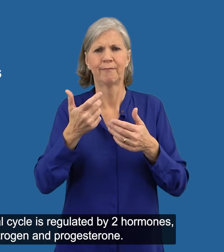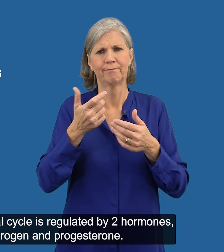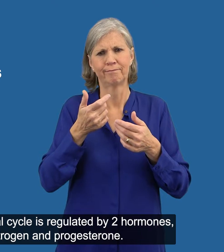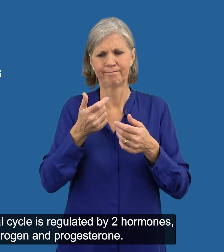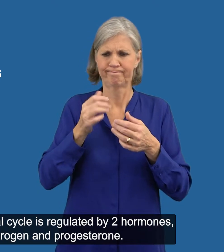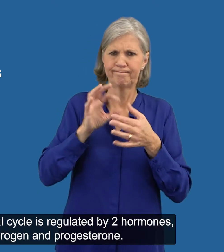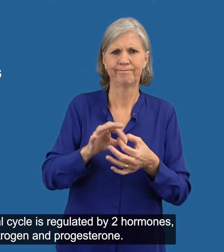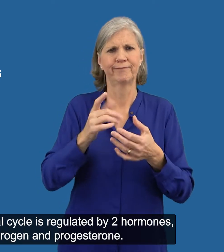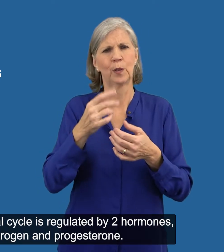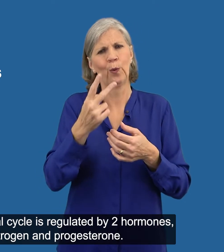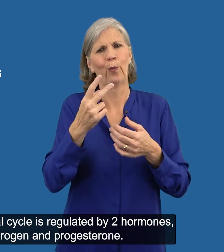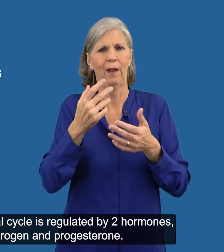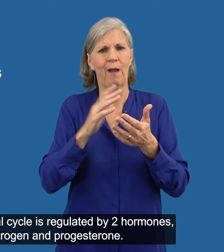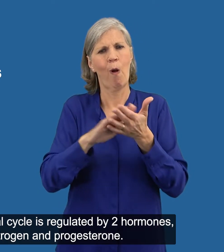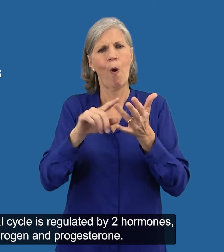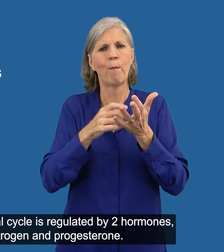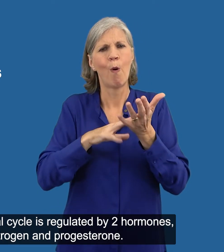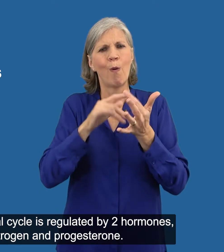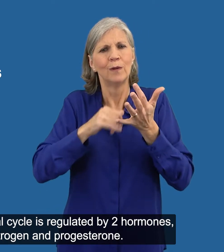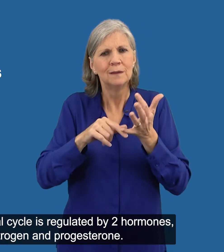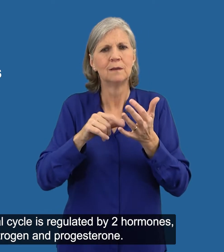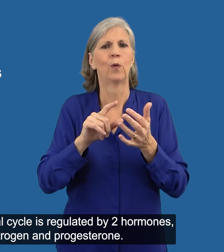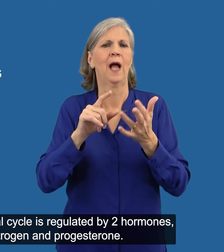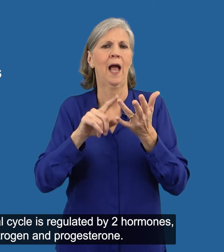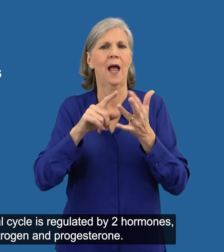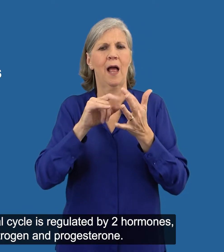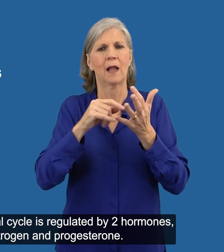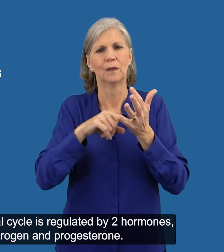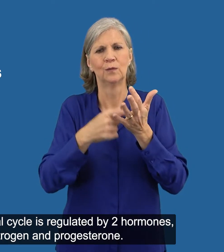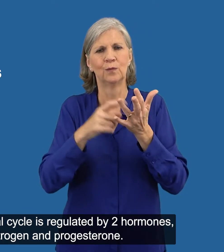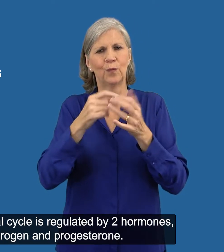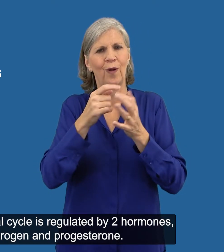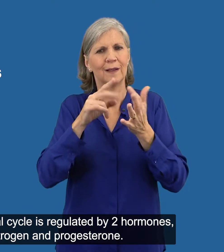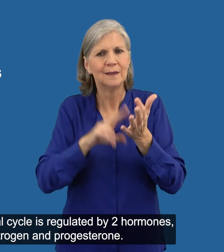Your menstrual cycle is regulated by two hormones, estrogen and progesterone.